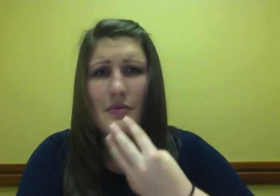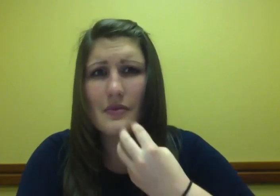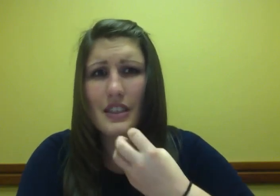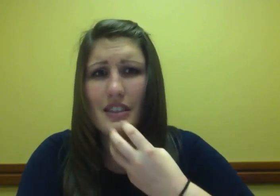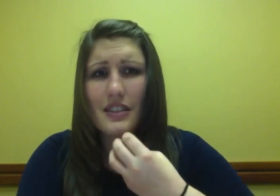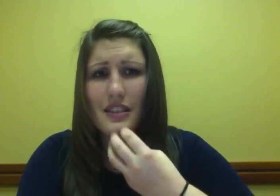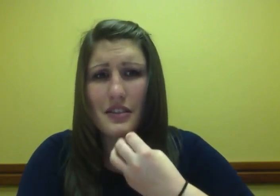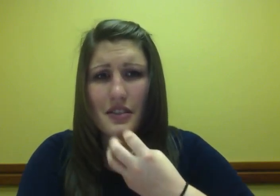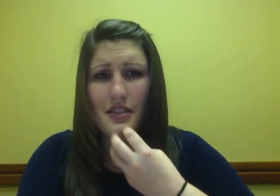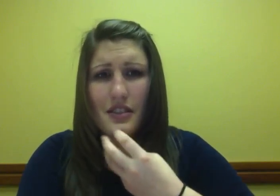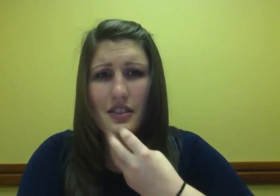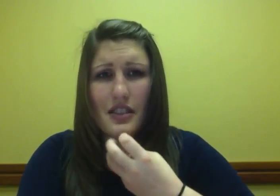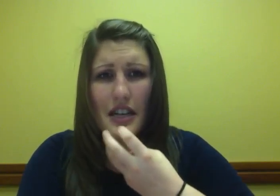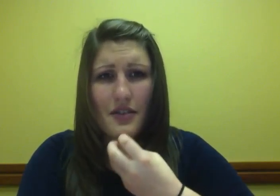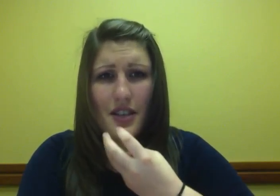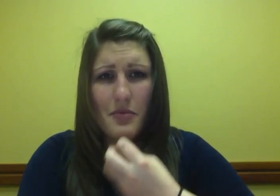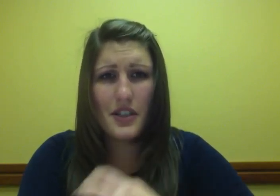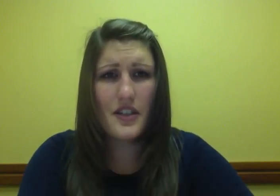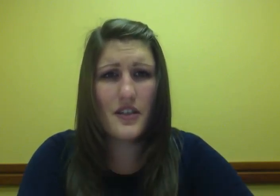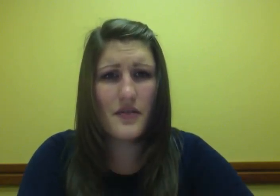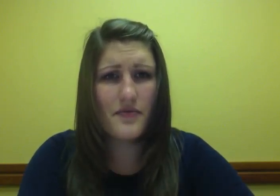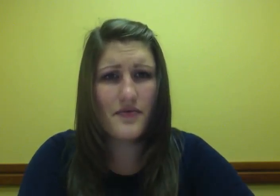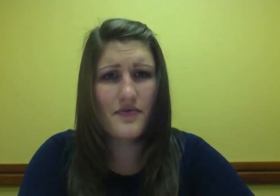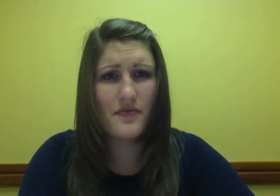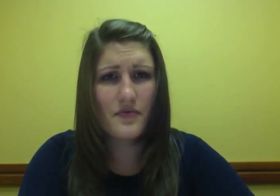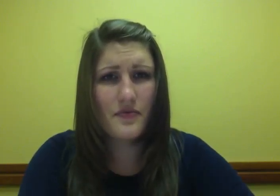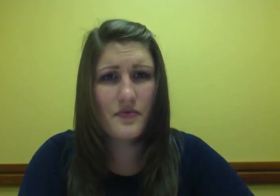I think these are town names there.